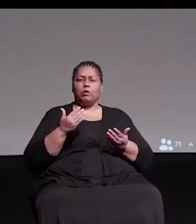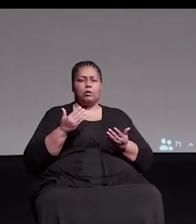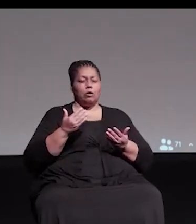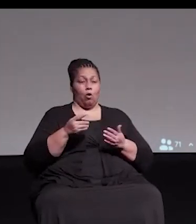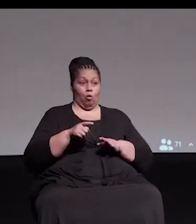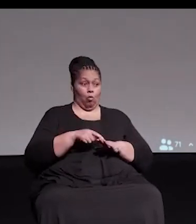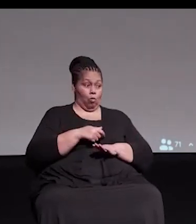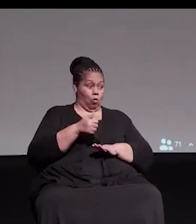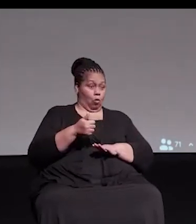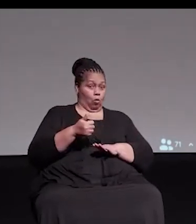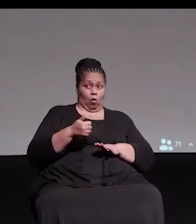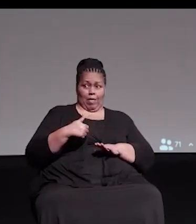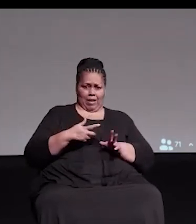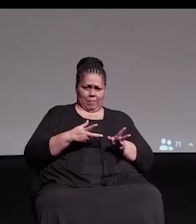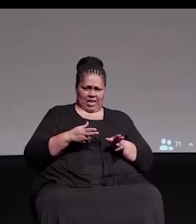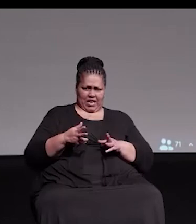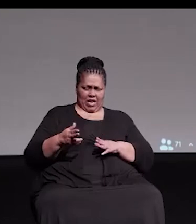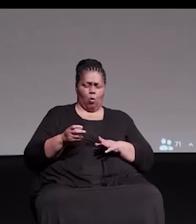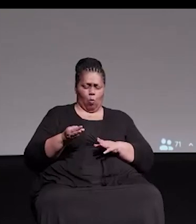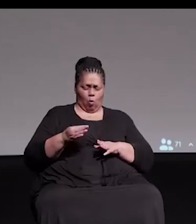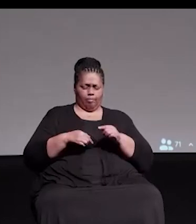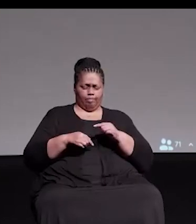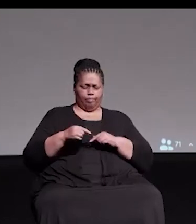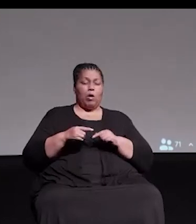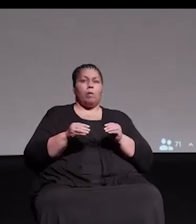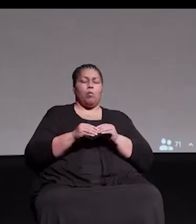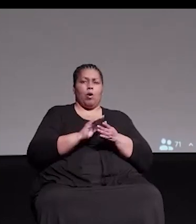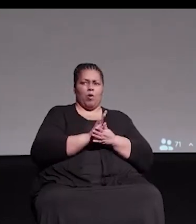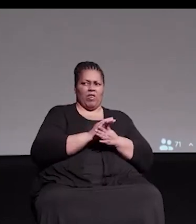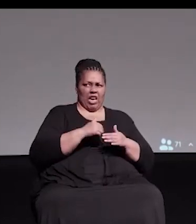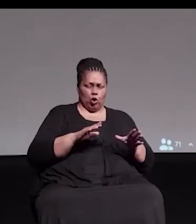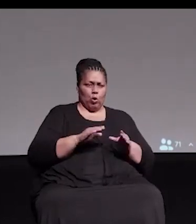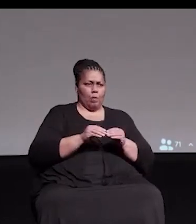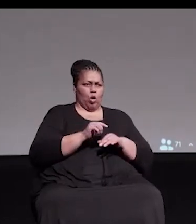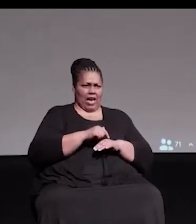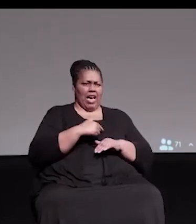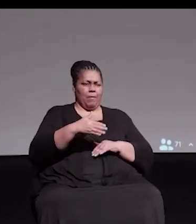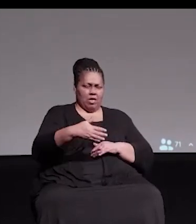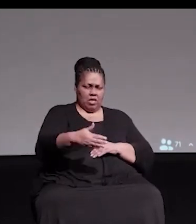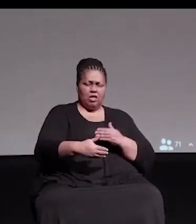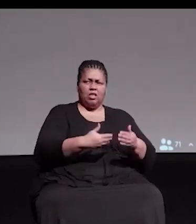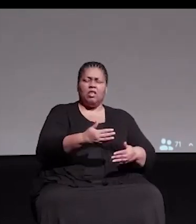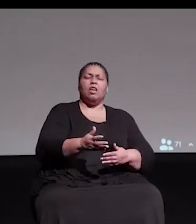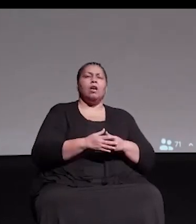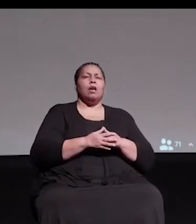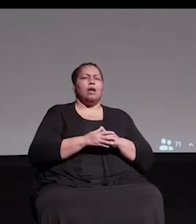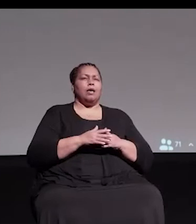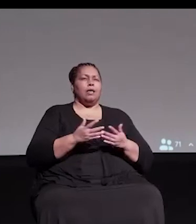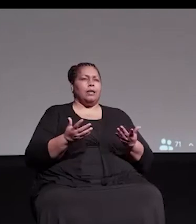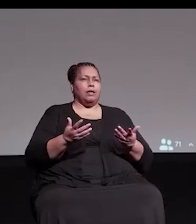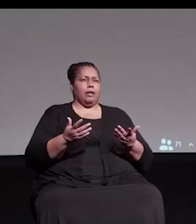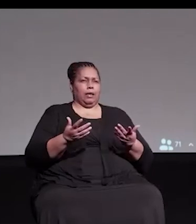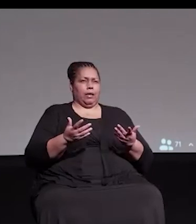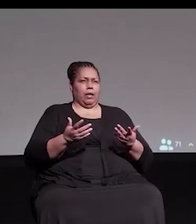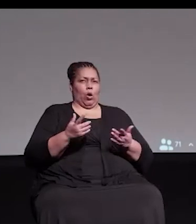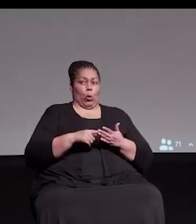the longer I'm editing or the more films I do and more time goes on, like in the